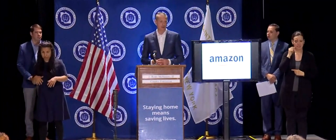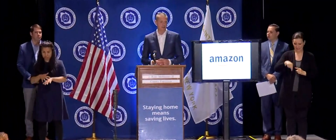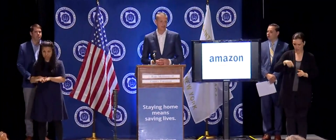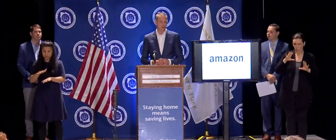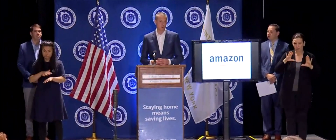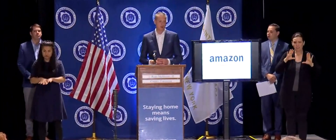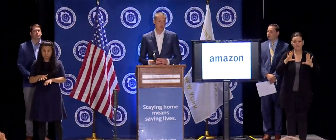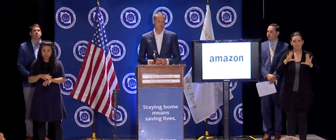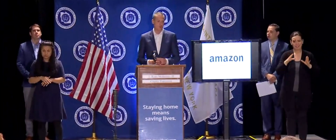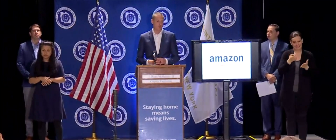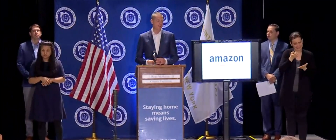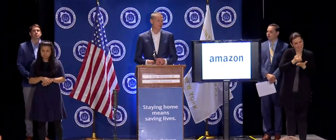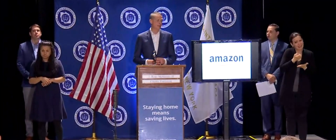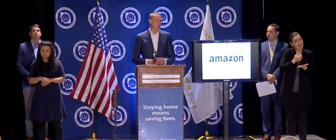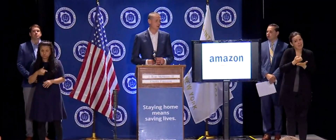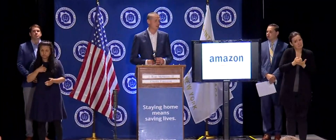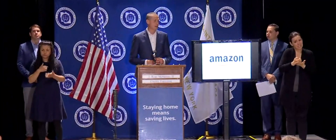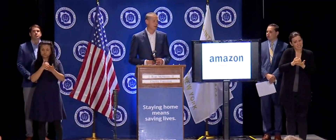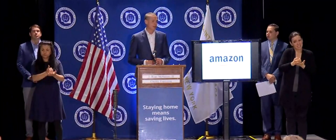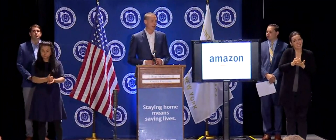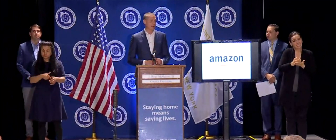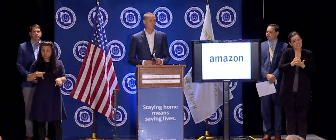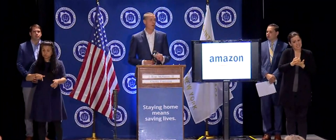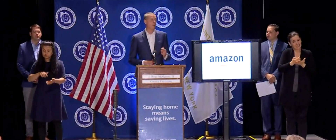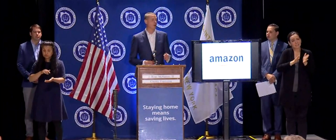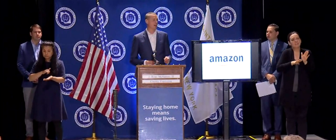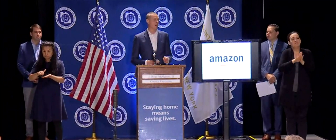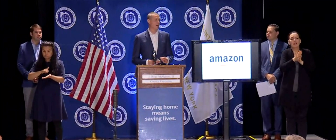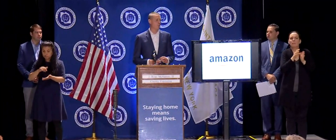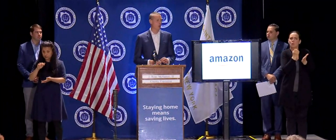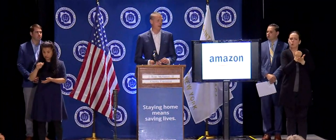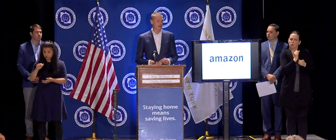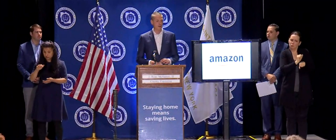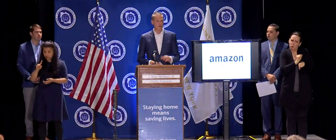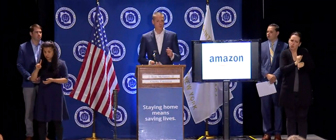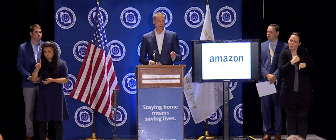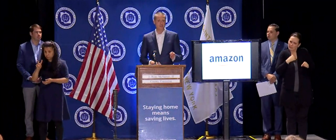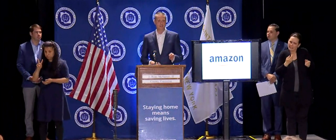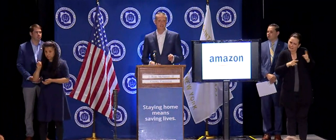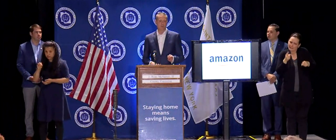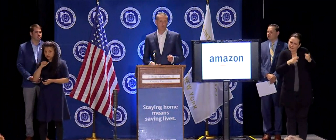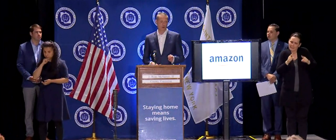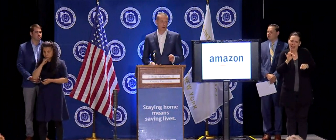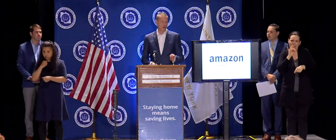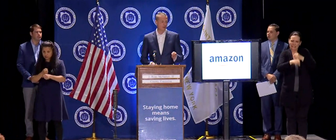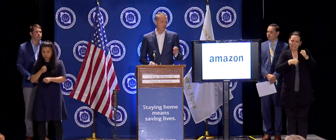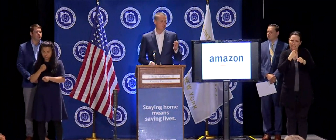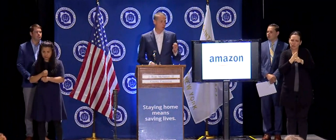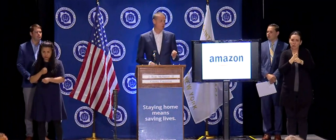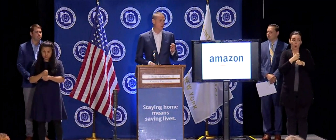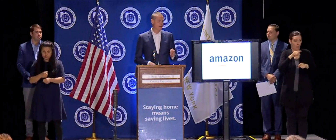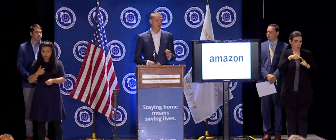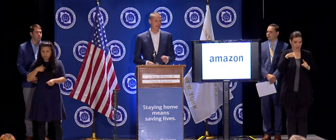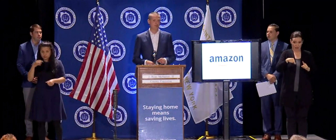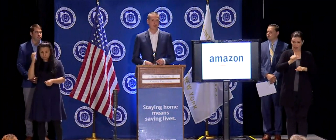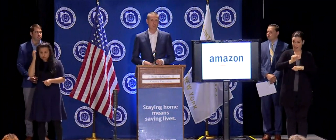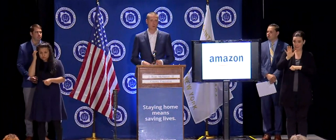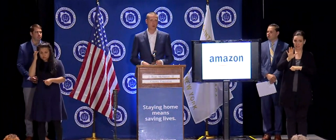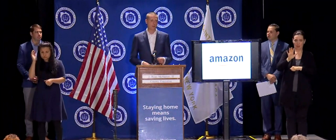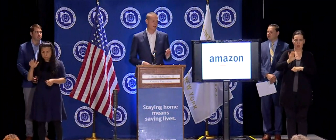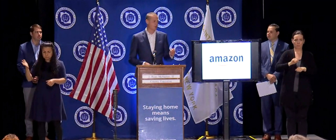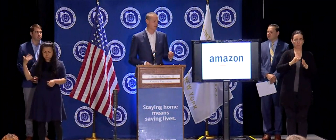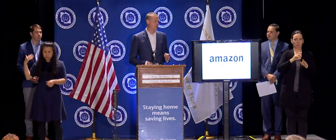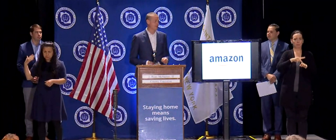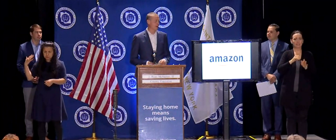development work in Central New York now for almost 18 years. And I can remember a time when projects that were supposed to be kept secret